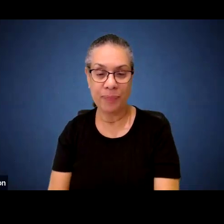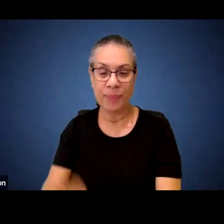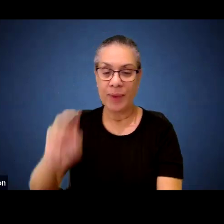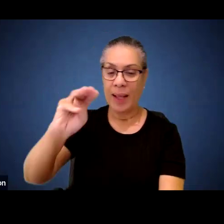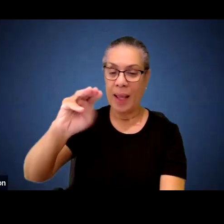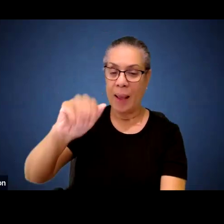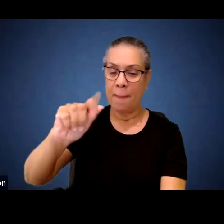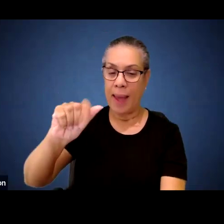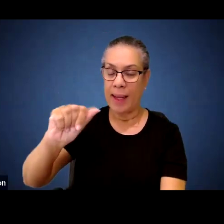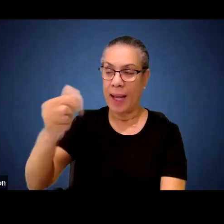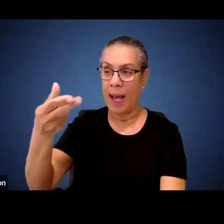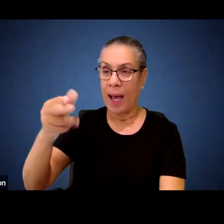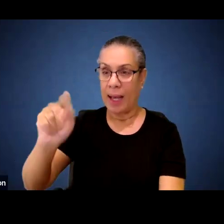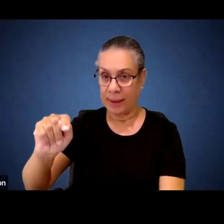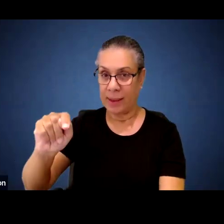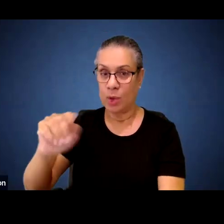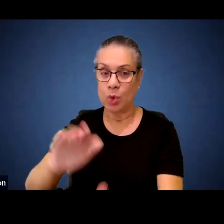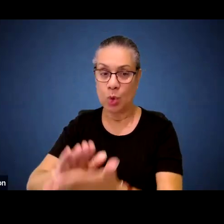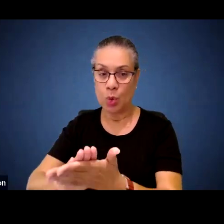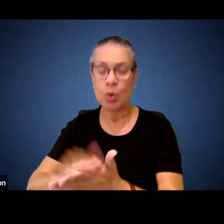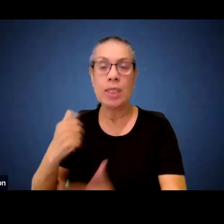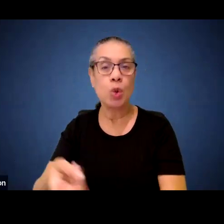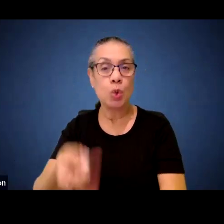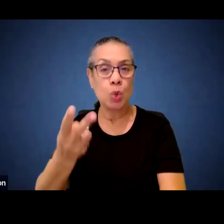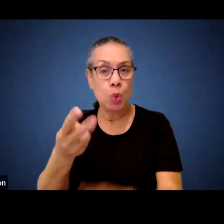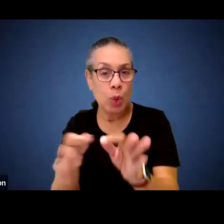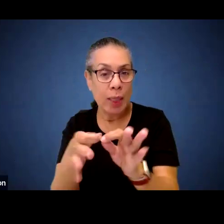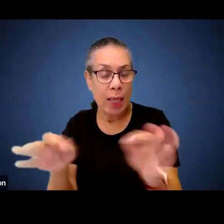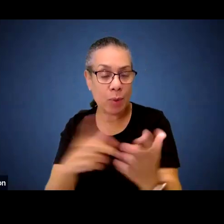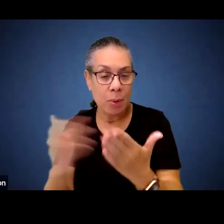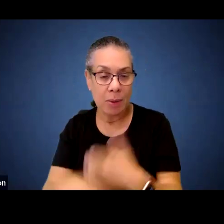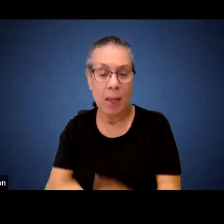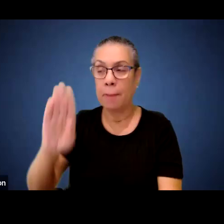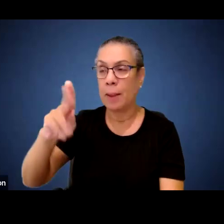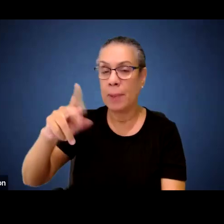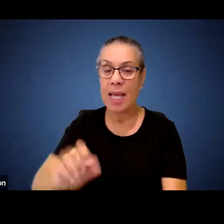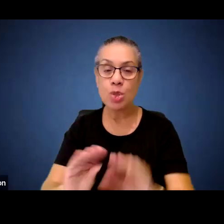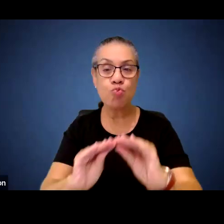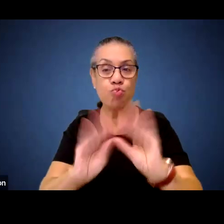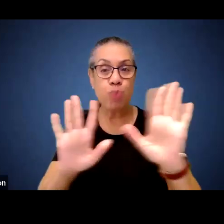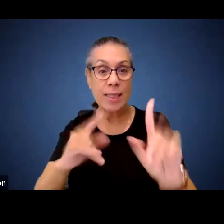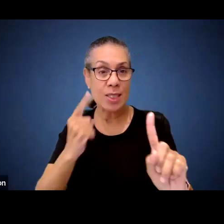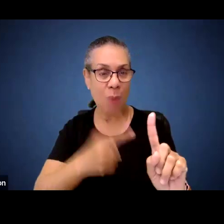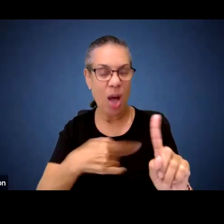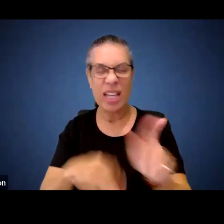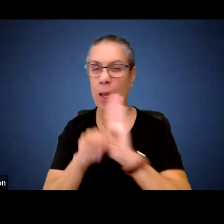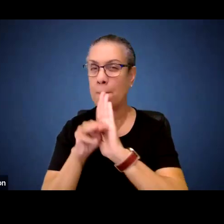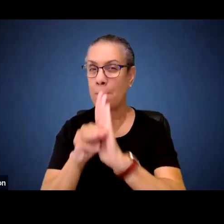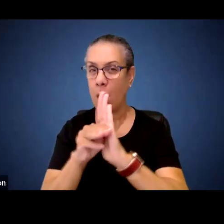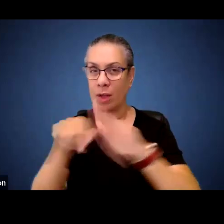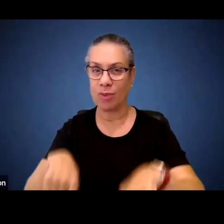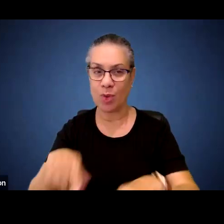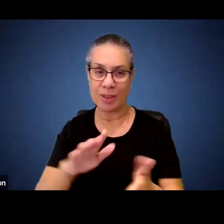first Haitian Creole dual language program, a BPS bright spot, and a model for the district.